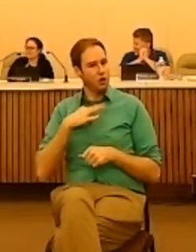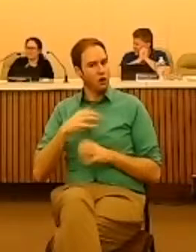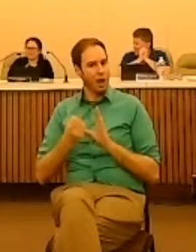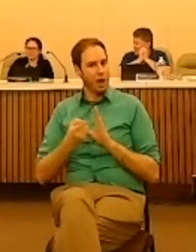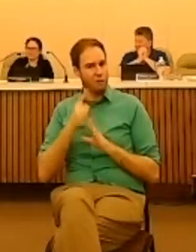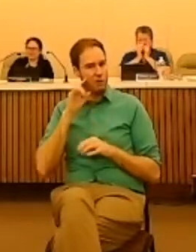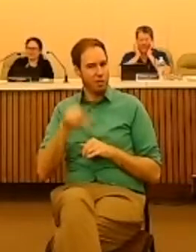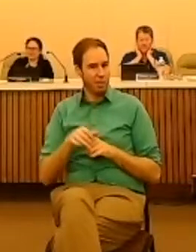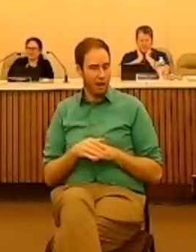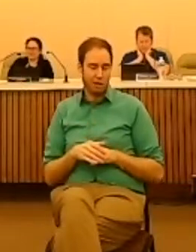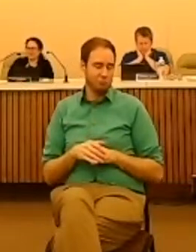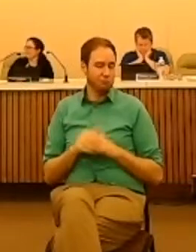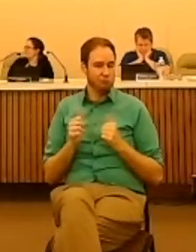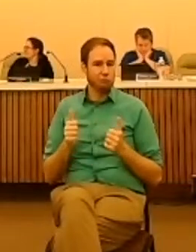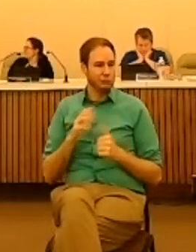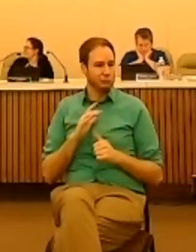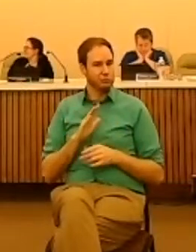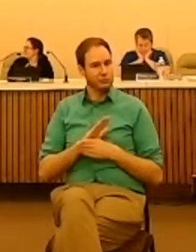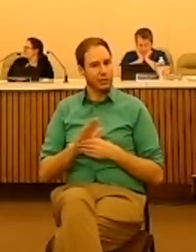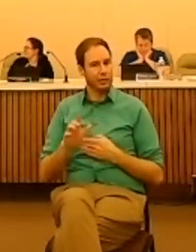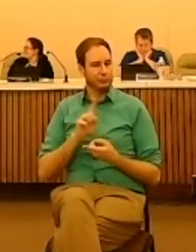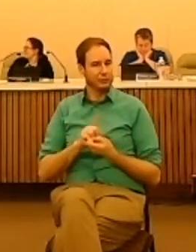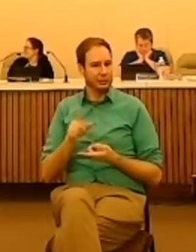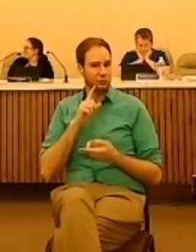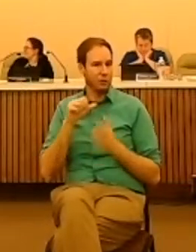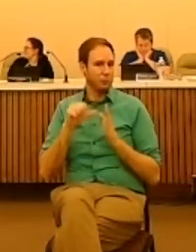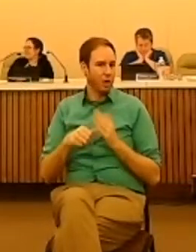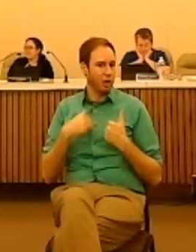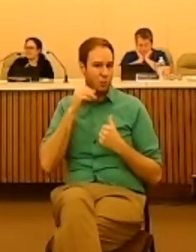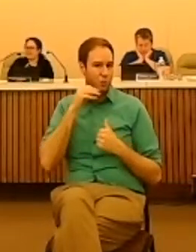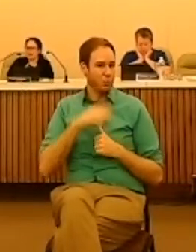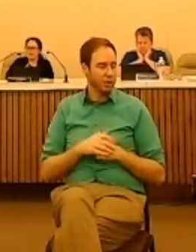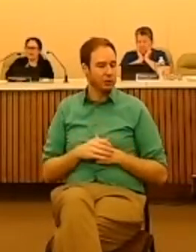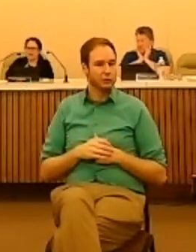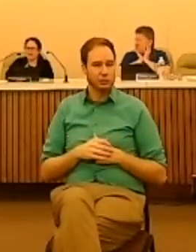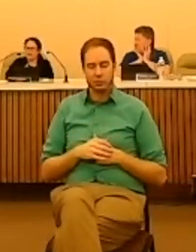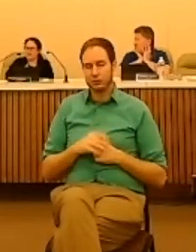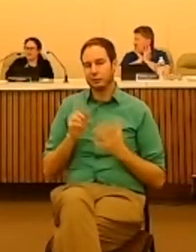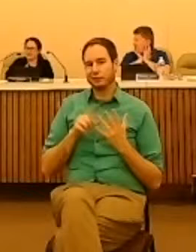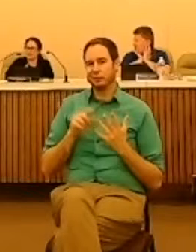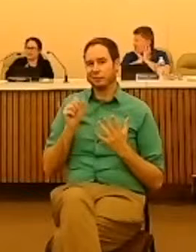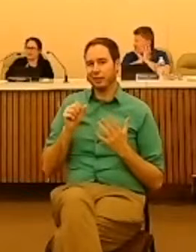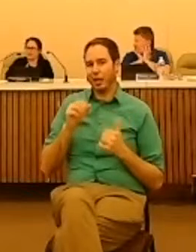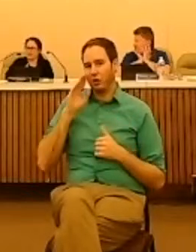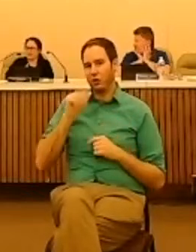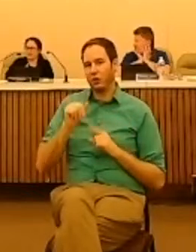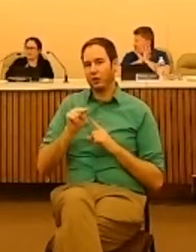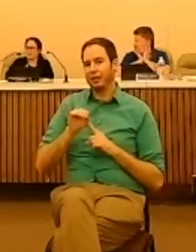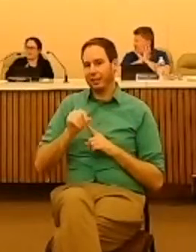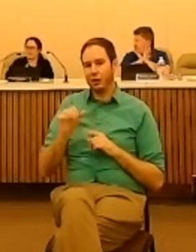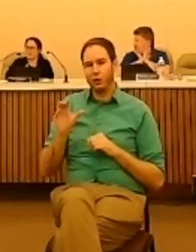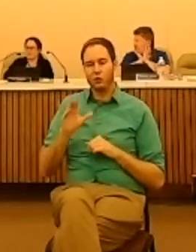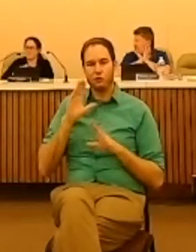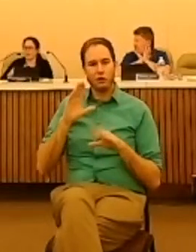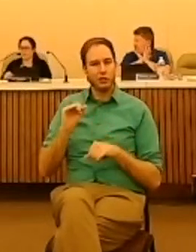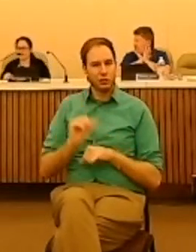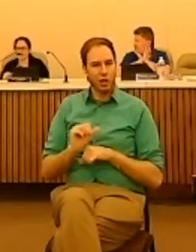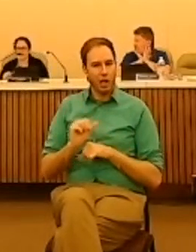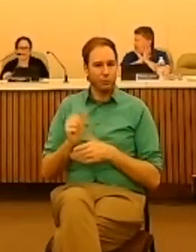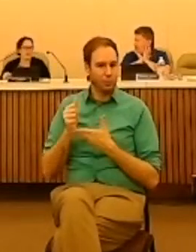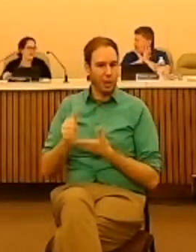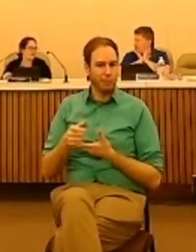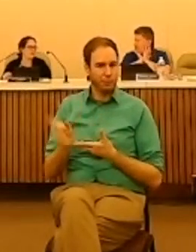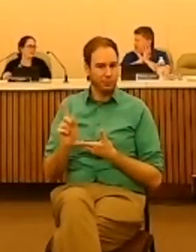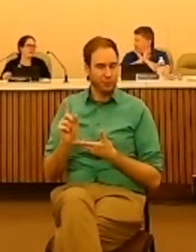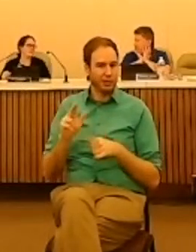Right. And it was nice meeting her. She was a very impressive young woman, Yeah, so. I know Anita did a great job helping the